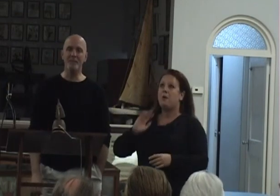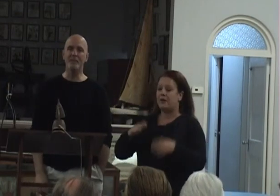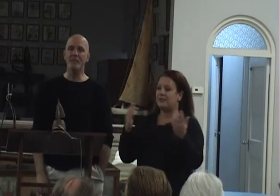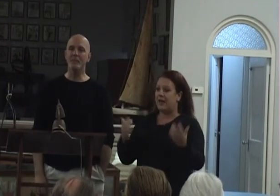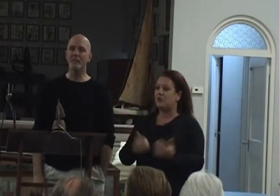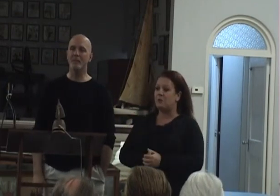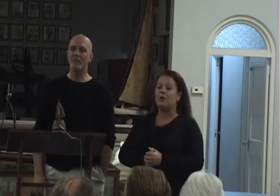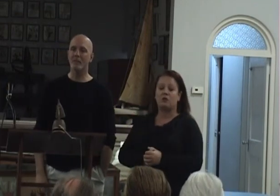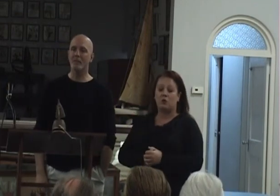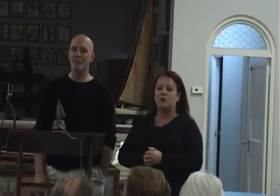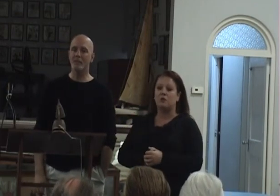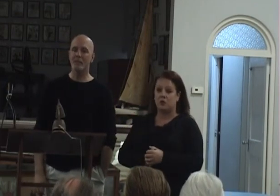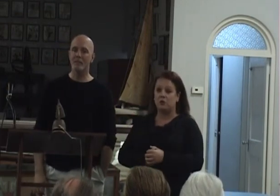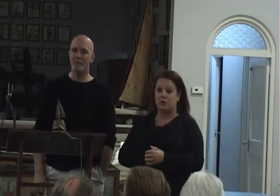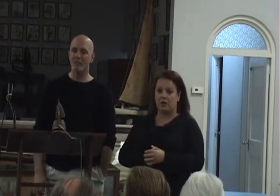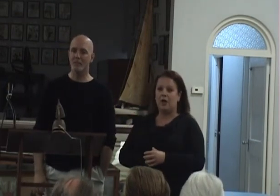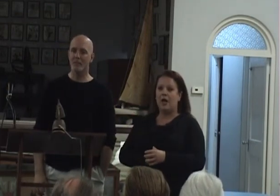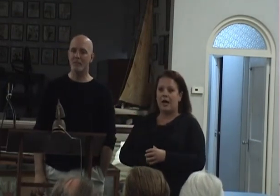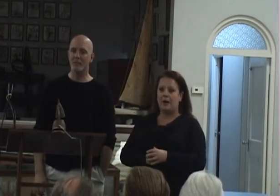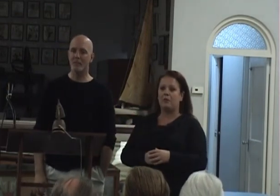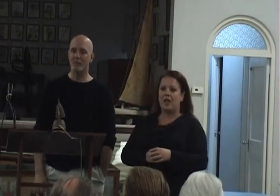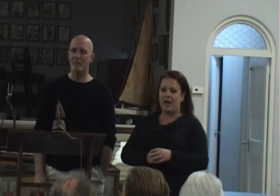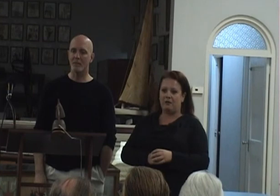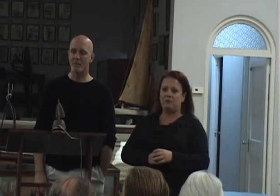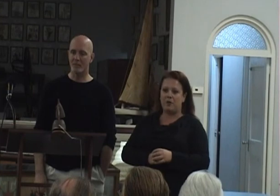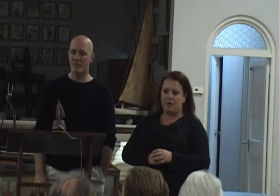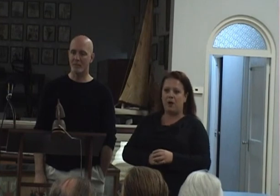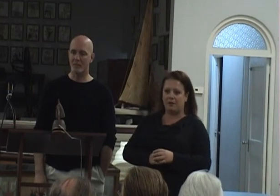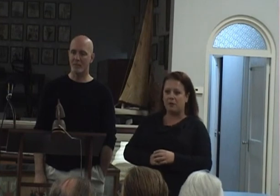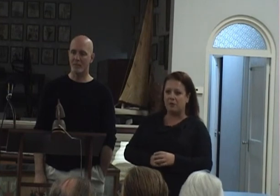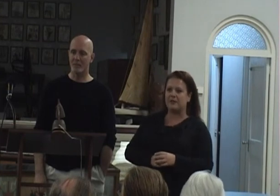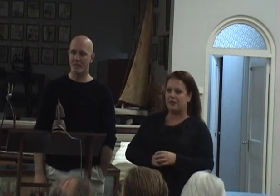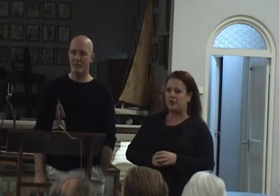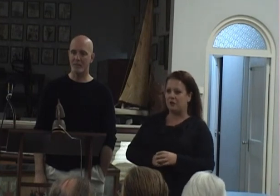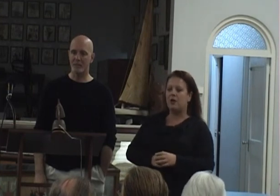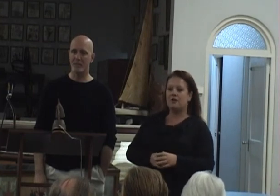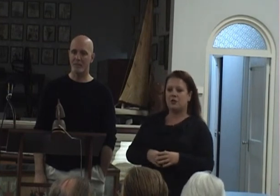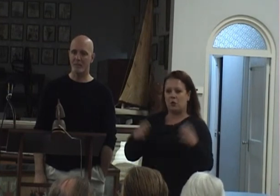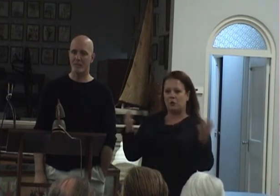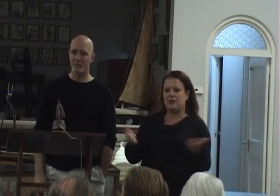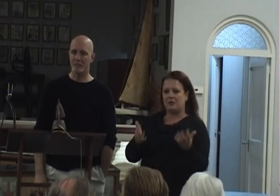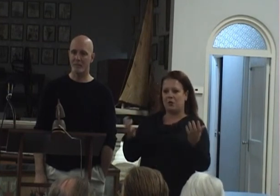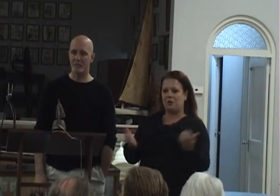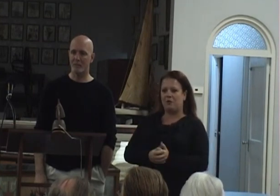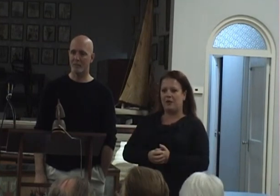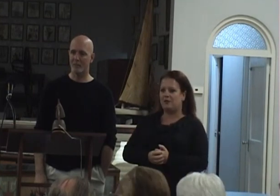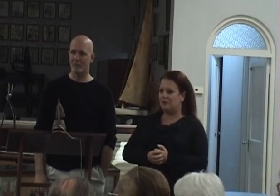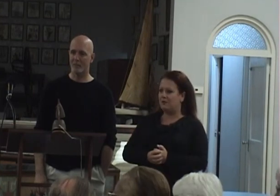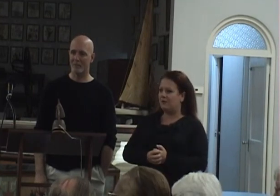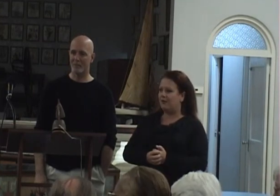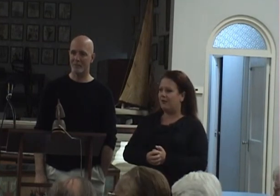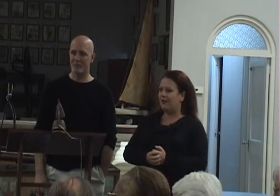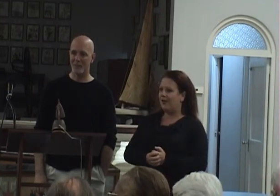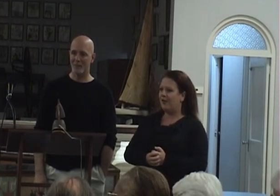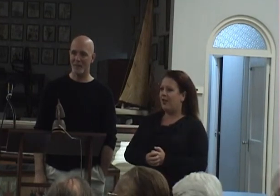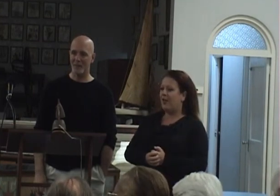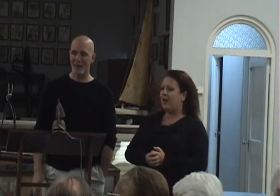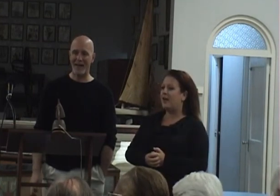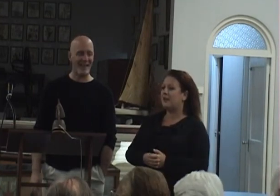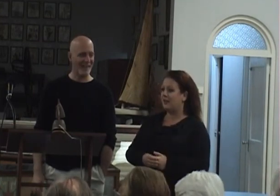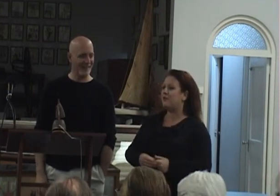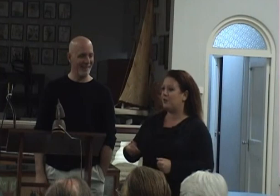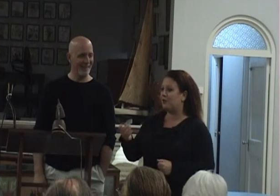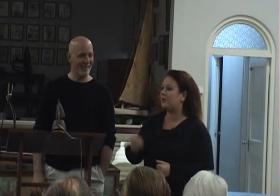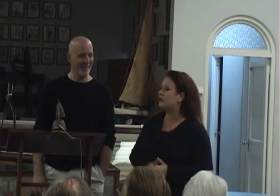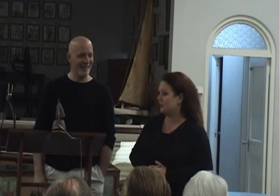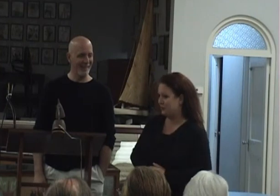just came out. But it's actually about the role of children at Plantation. So it's sort of,